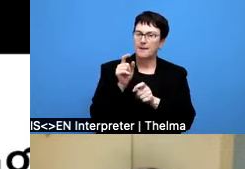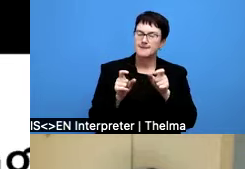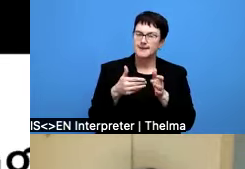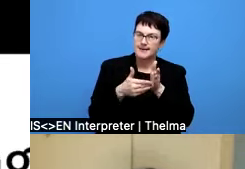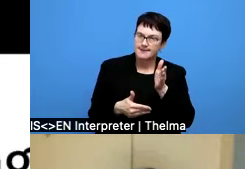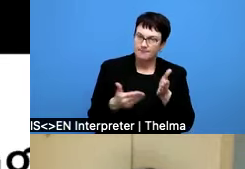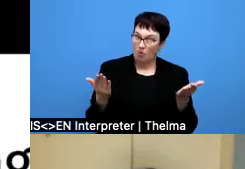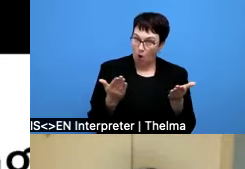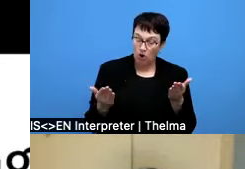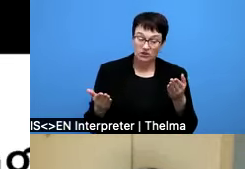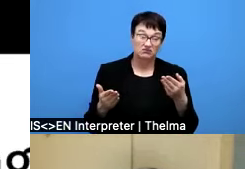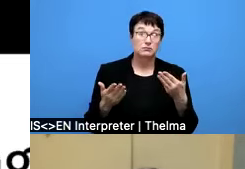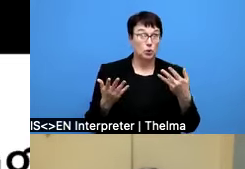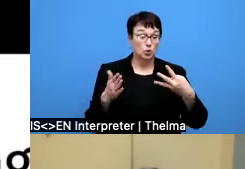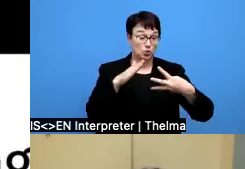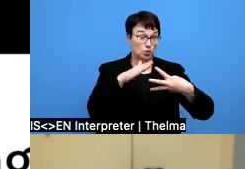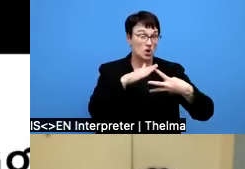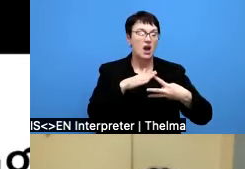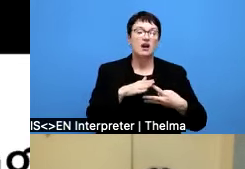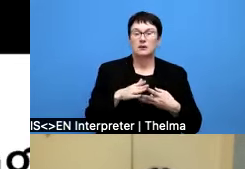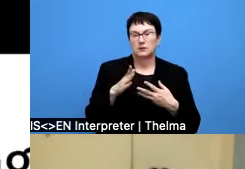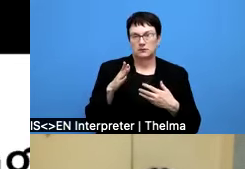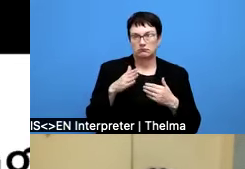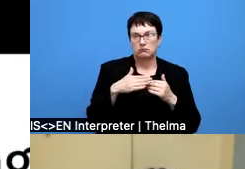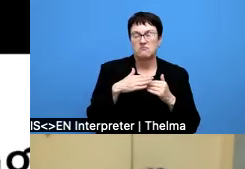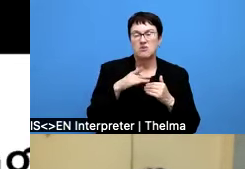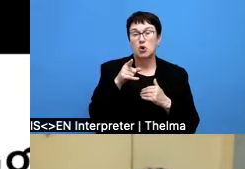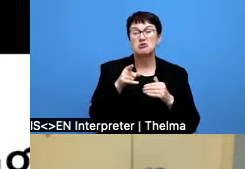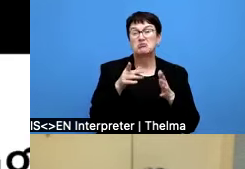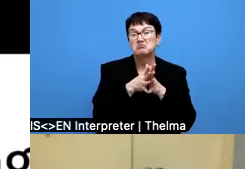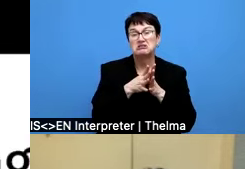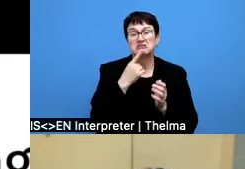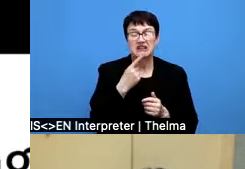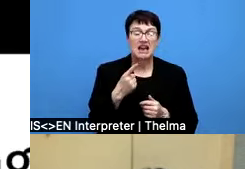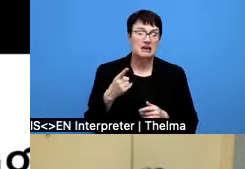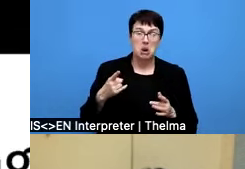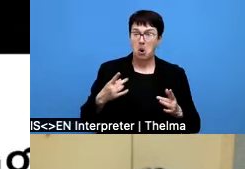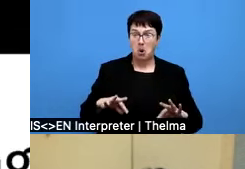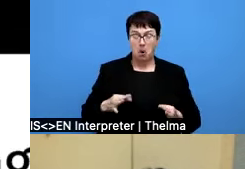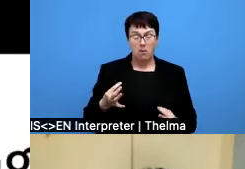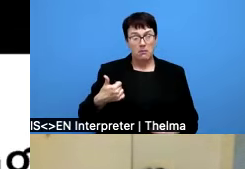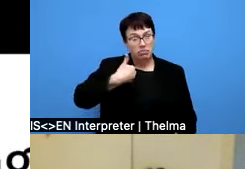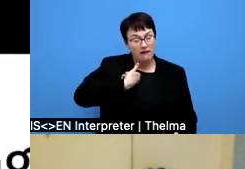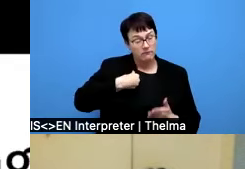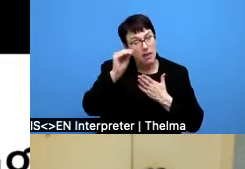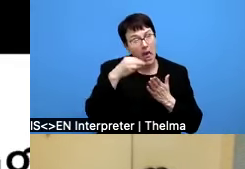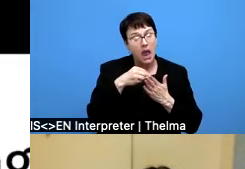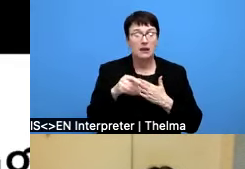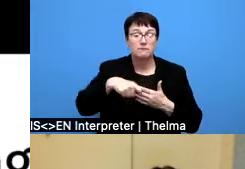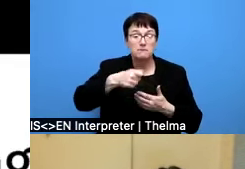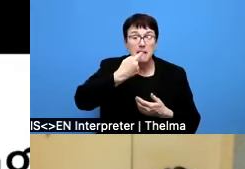got: out-of-pocket costs being high. This includes medication, assistive